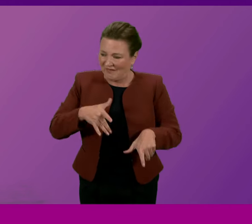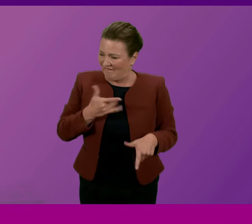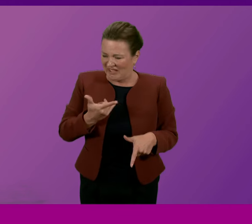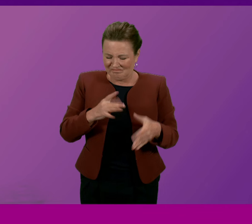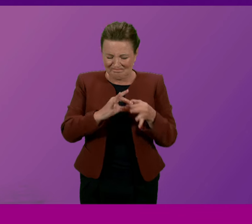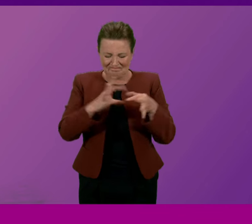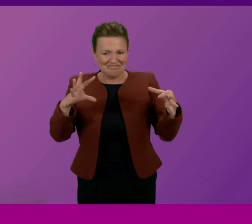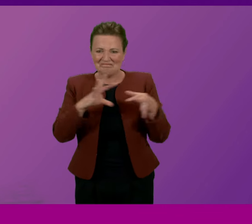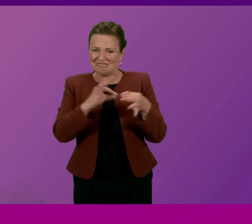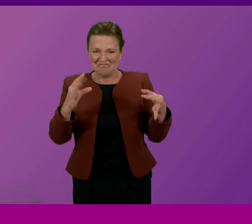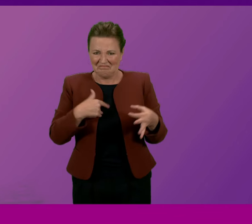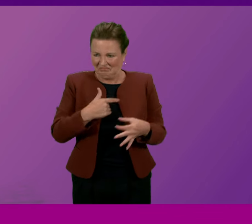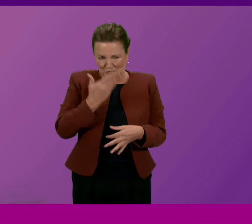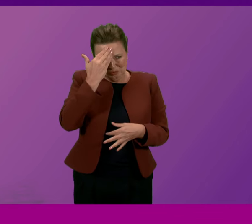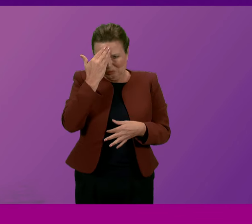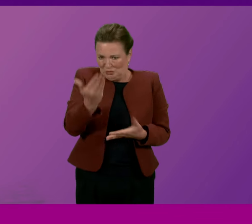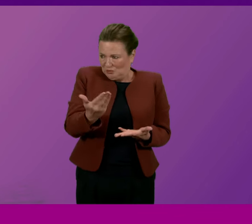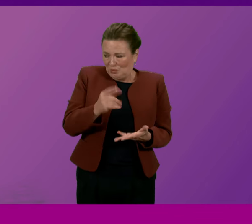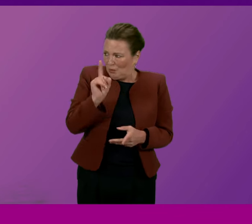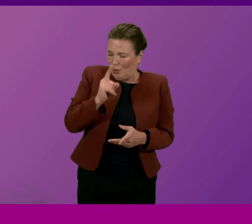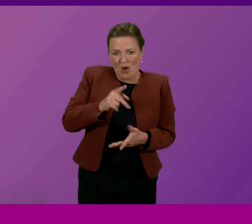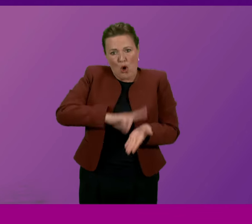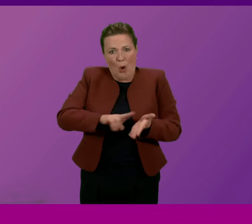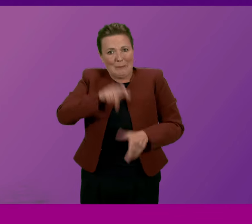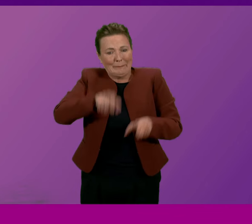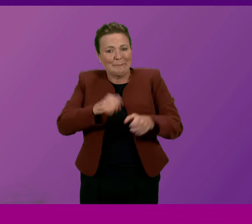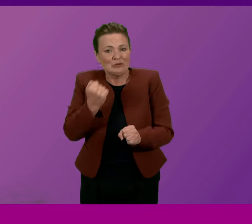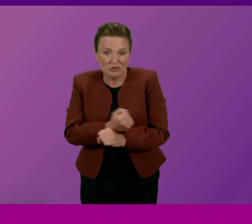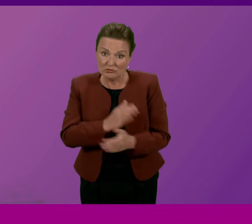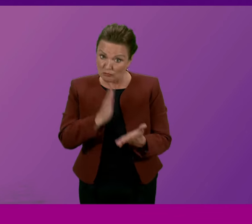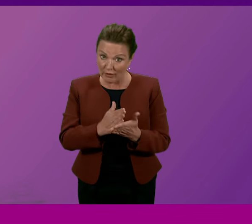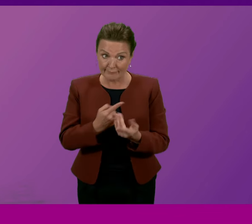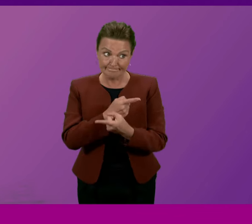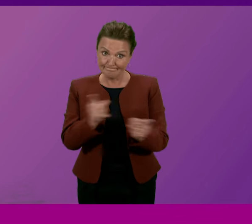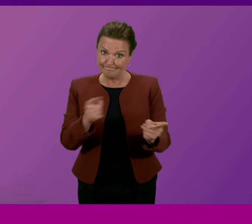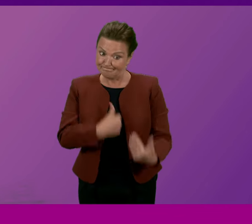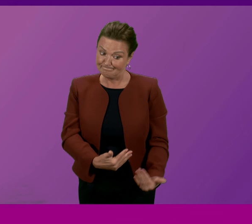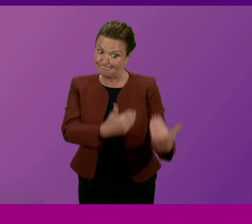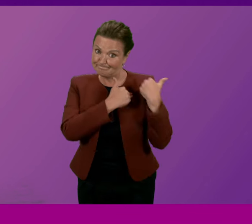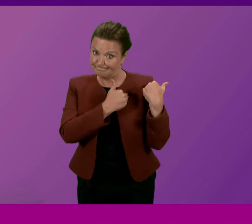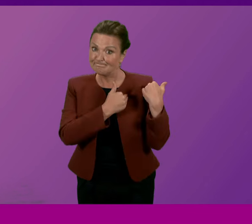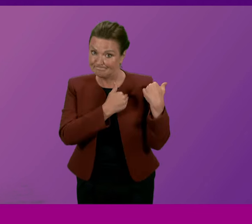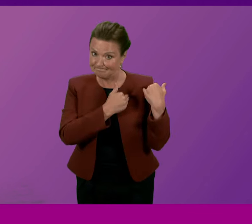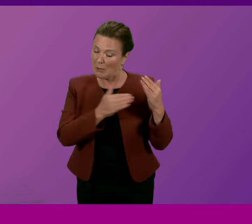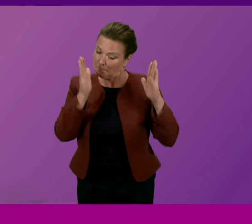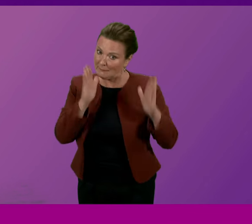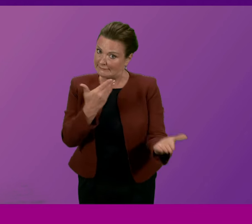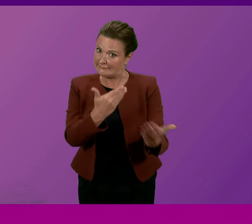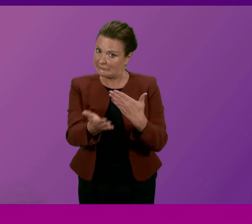detached from their everyday lives. So it is the task of every one of us elected to this Parliament to address